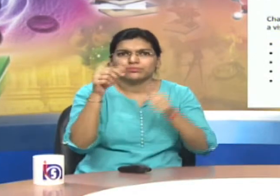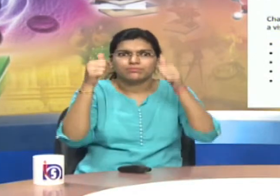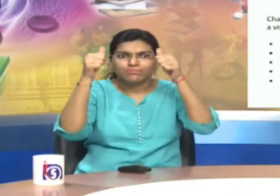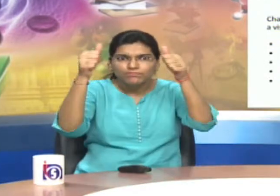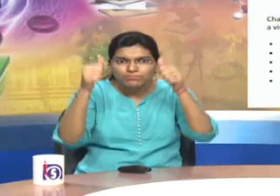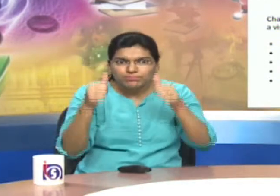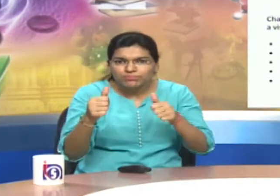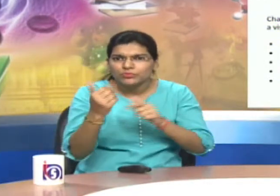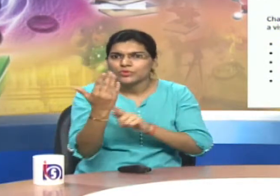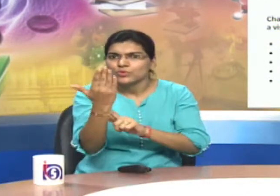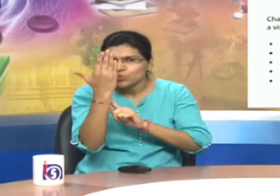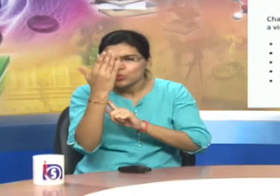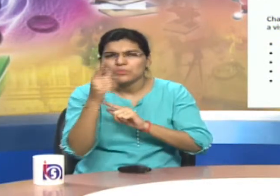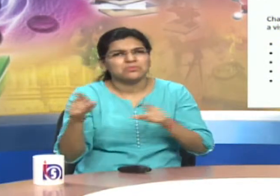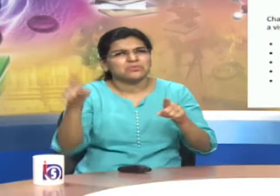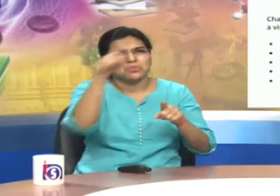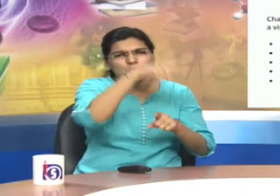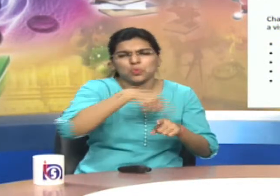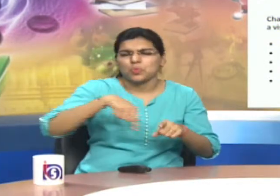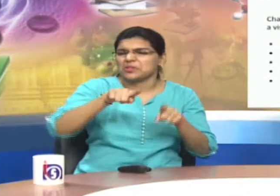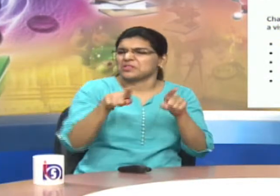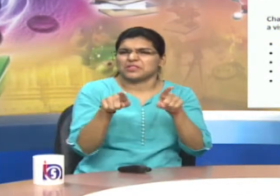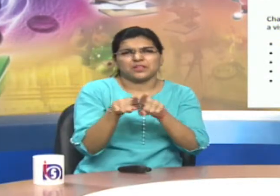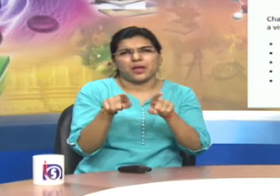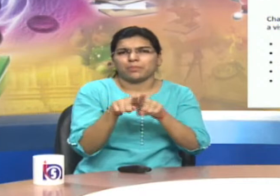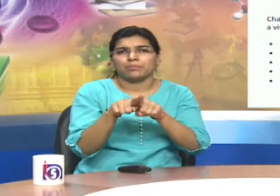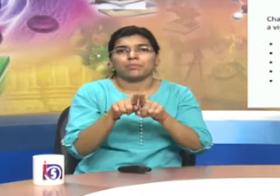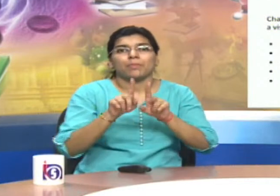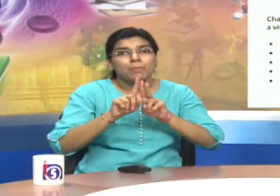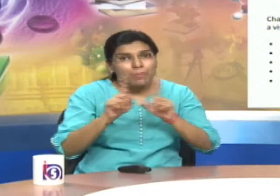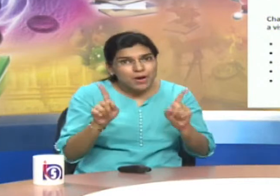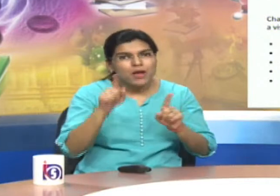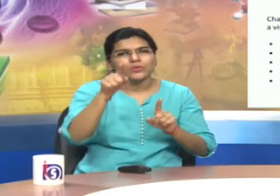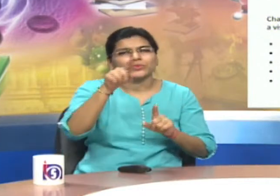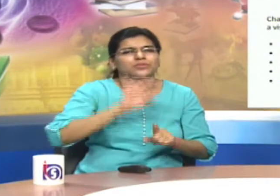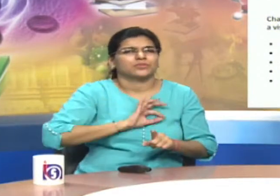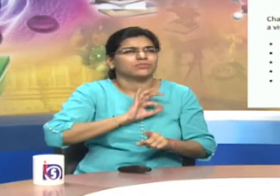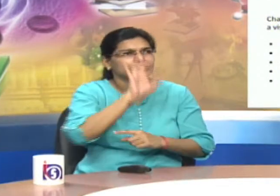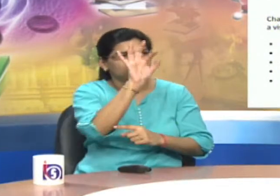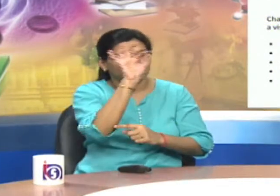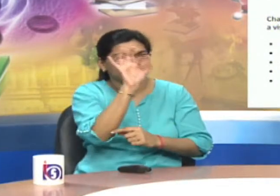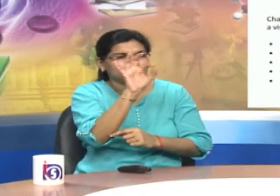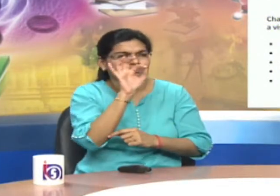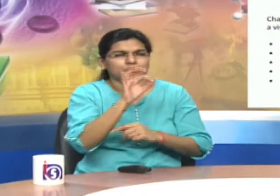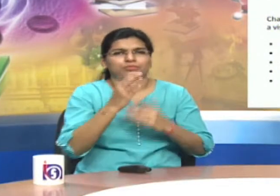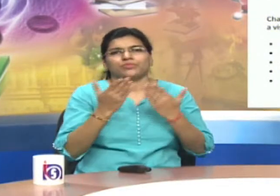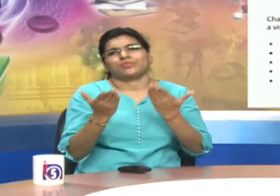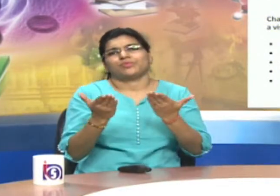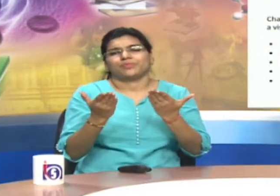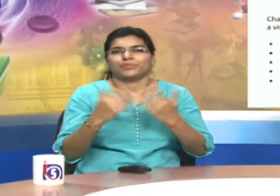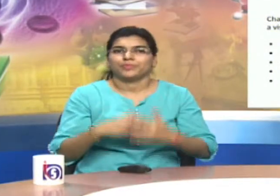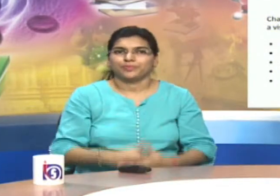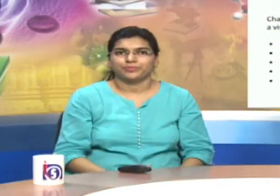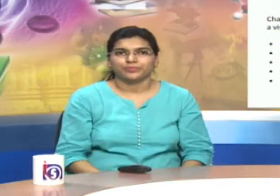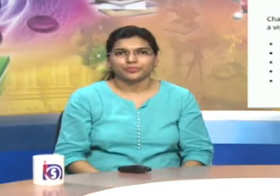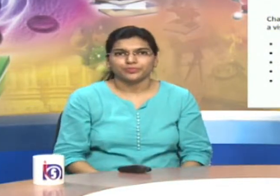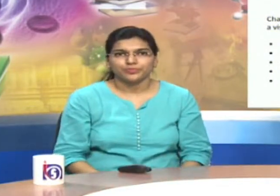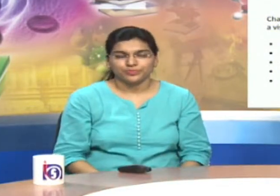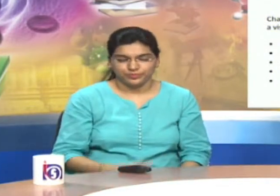people doing mathematical calculation results, they all use different kinds of charts. So you can